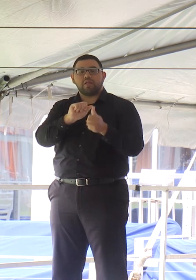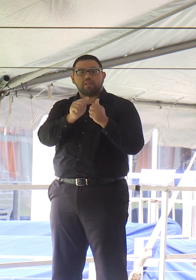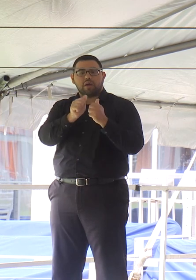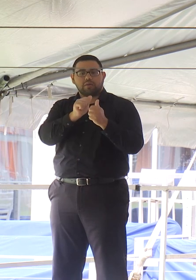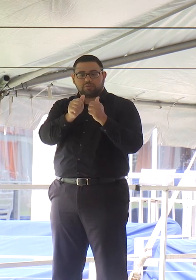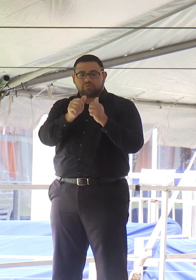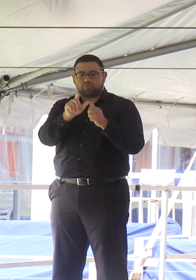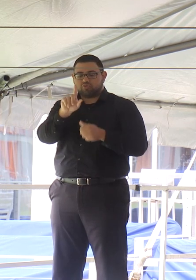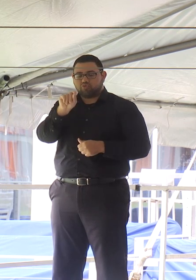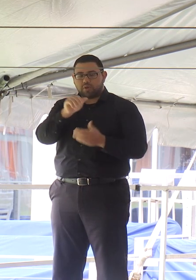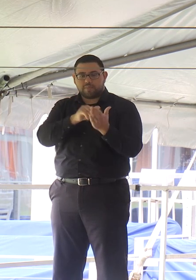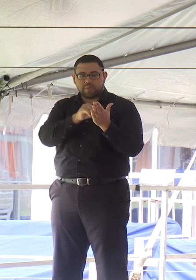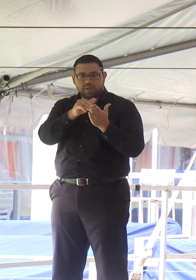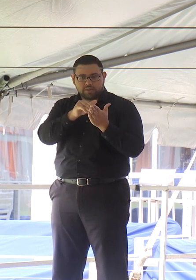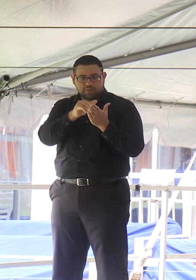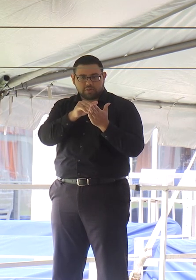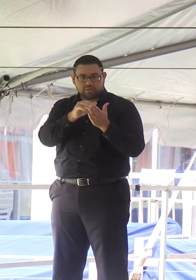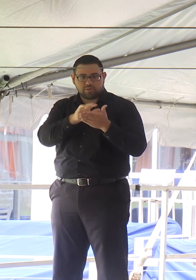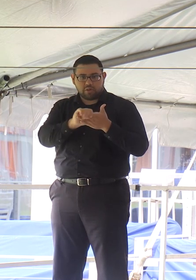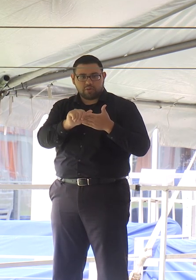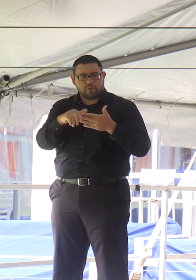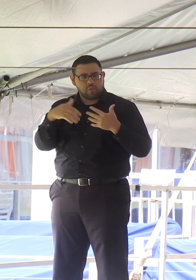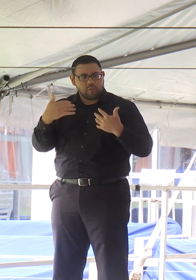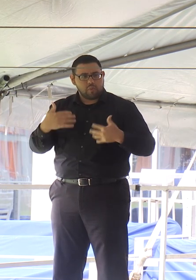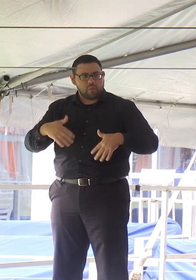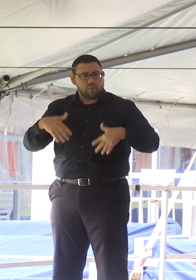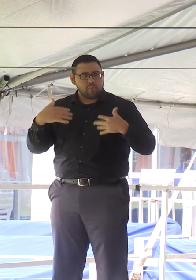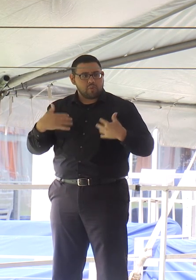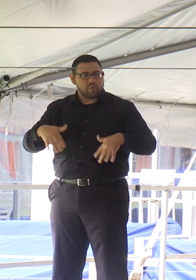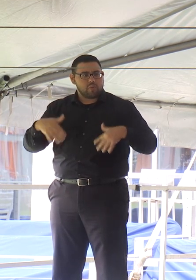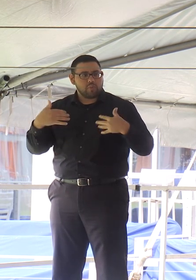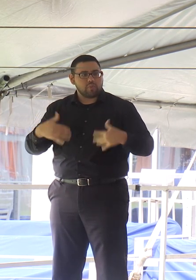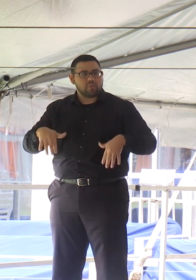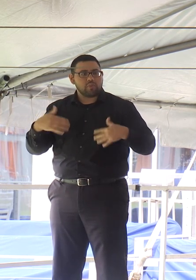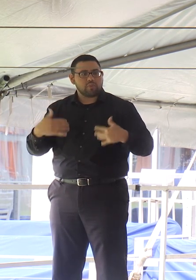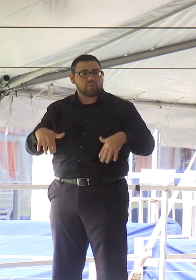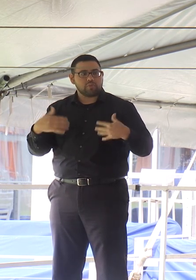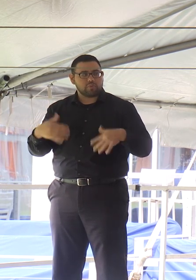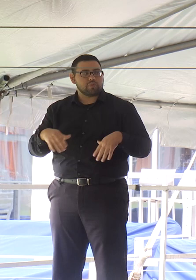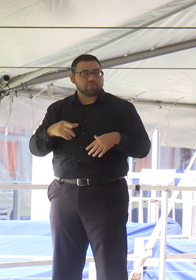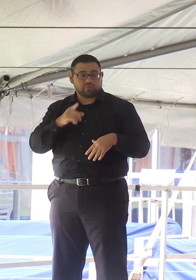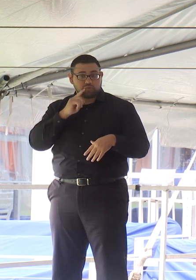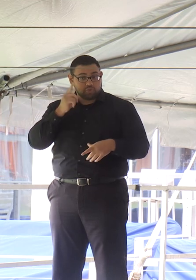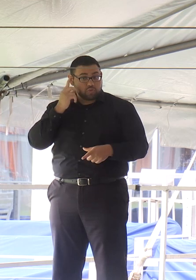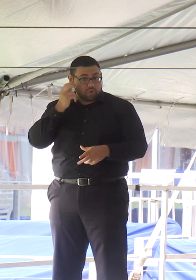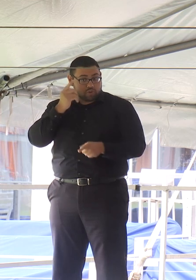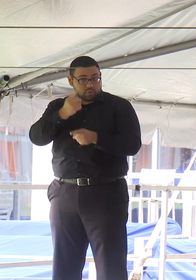Athletics, $20 million. Yeah. You heard that right.